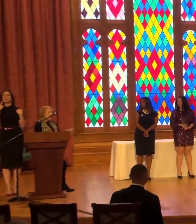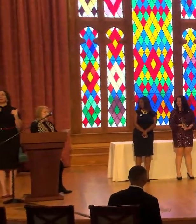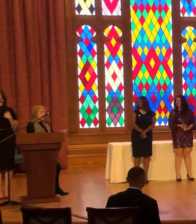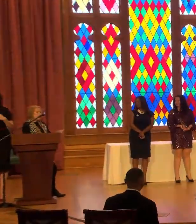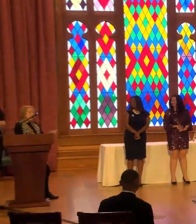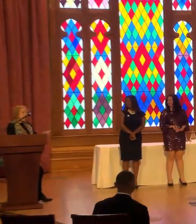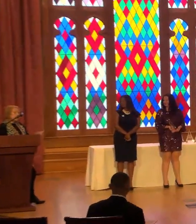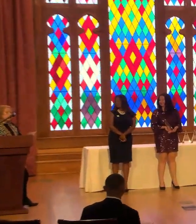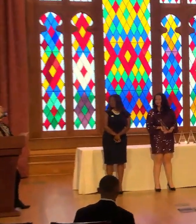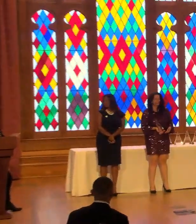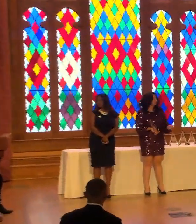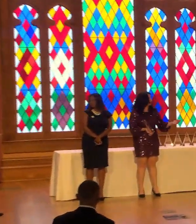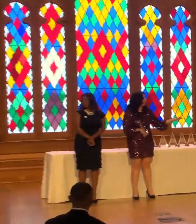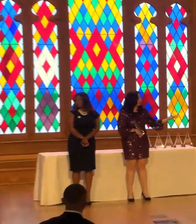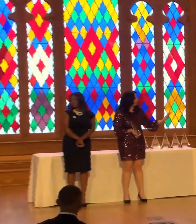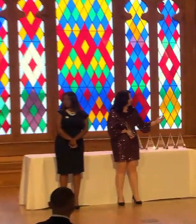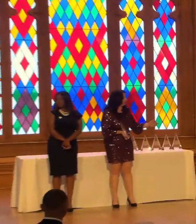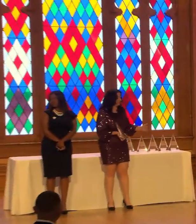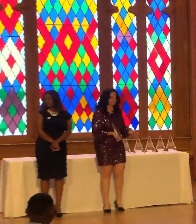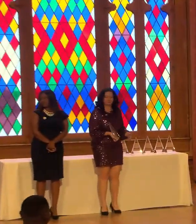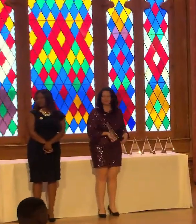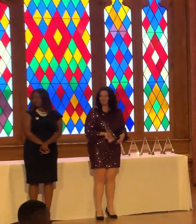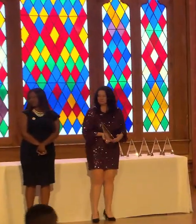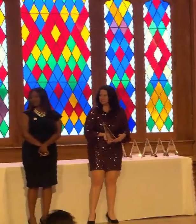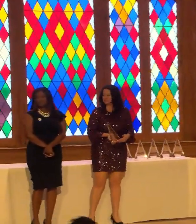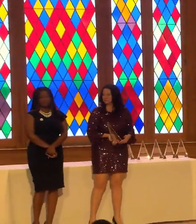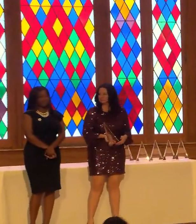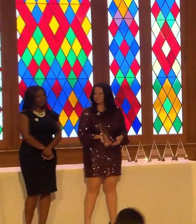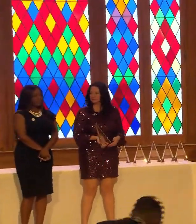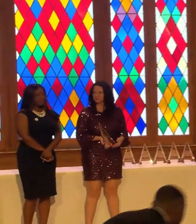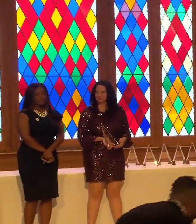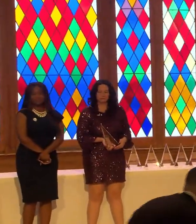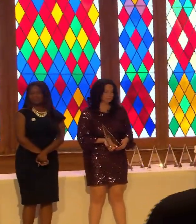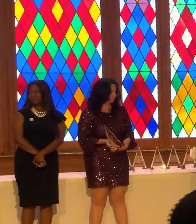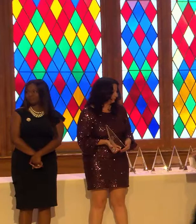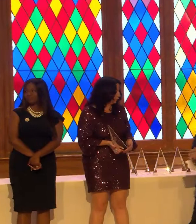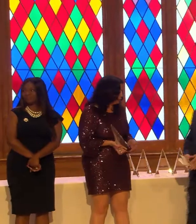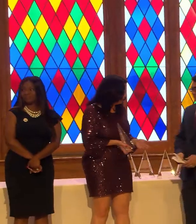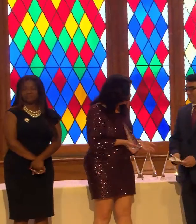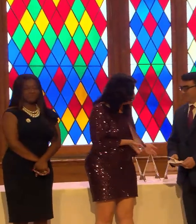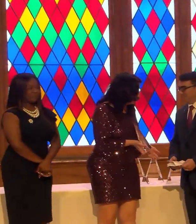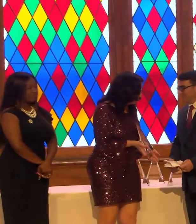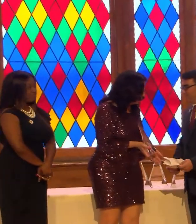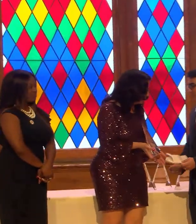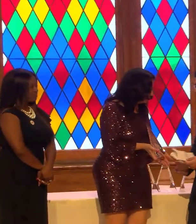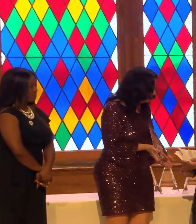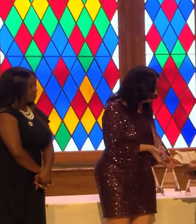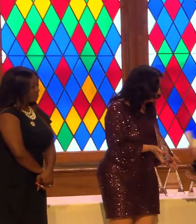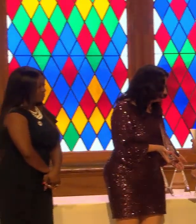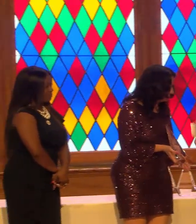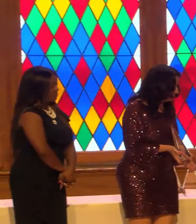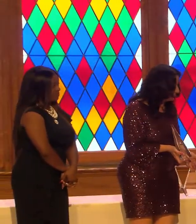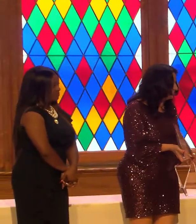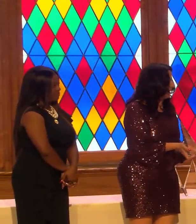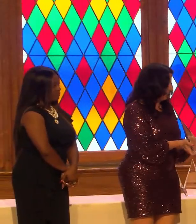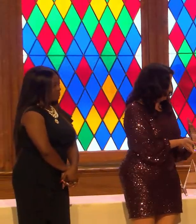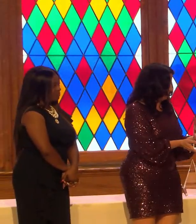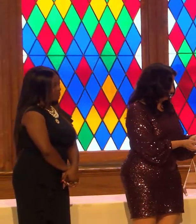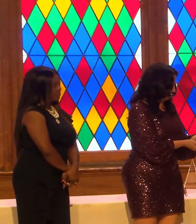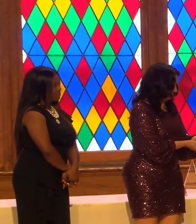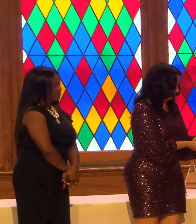room. Michael has set the tone for his employees, always encouraging